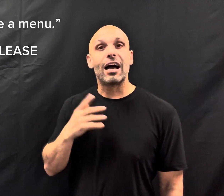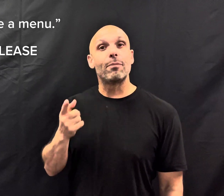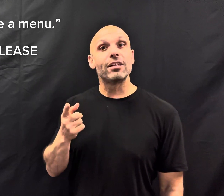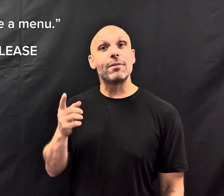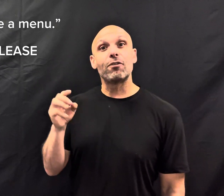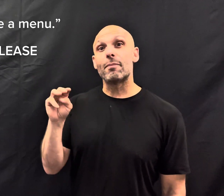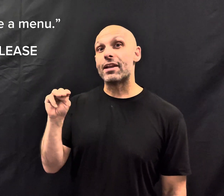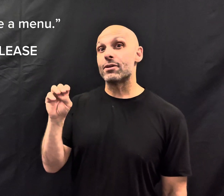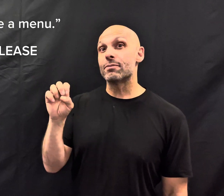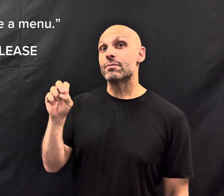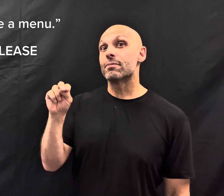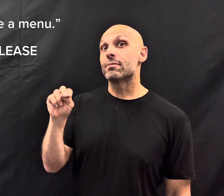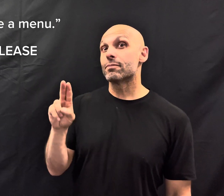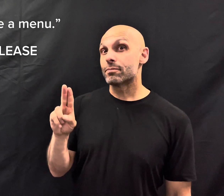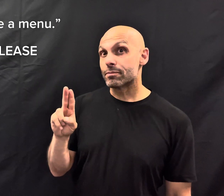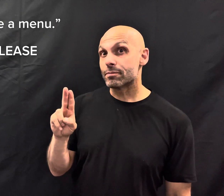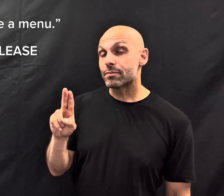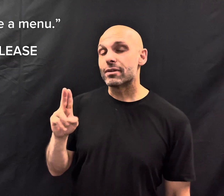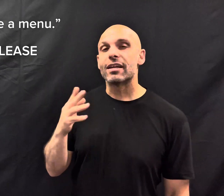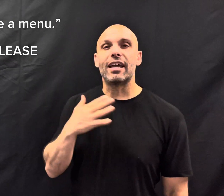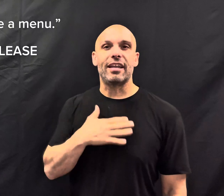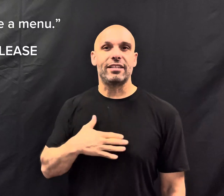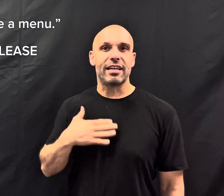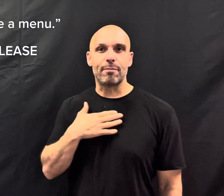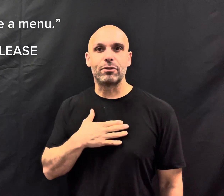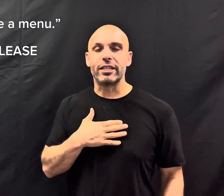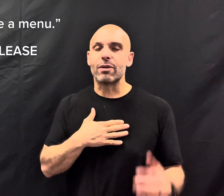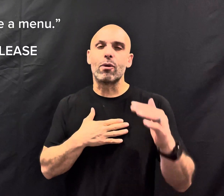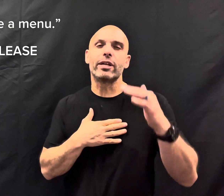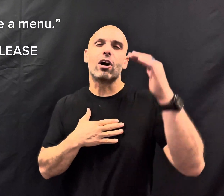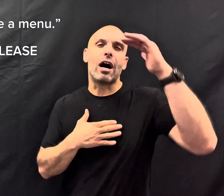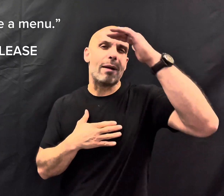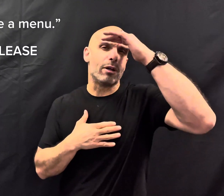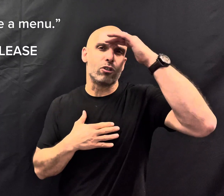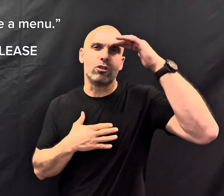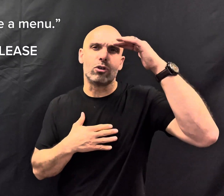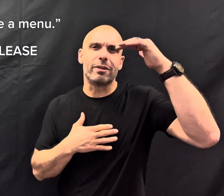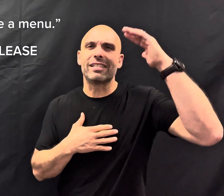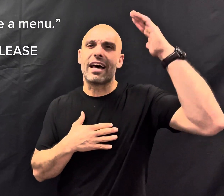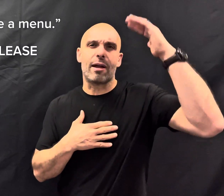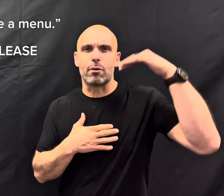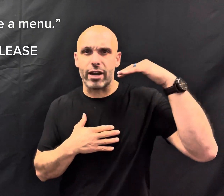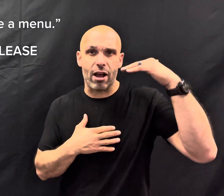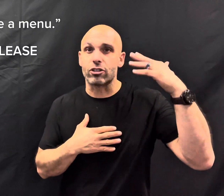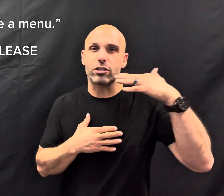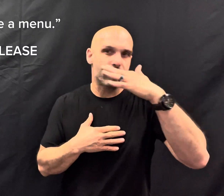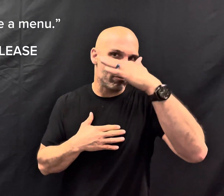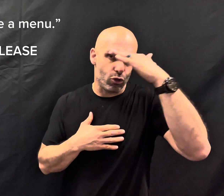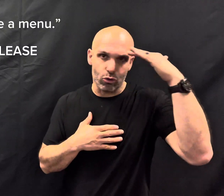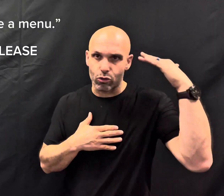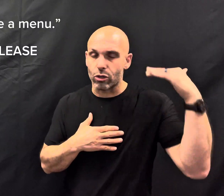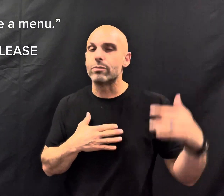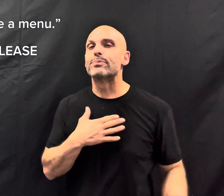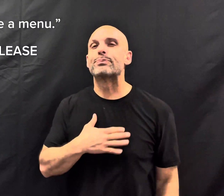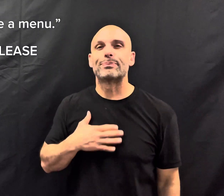Eyebrows up for menu, and then sign please. And what we call eyebrows neutral means not up or down, just neutral.